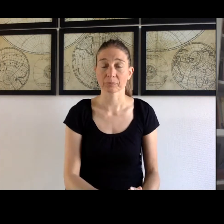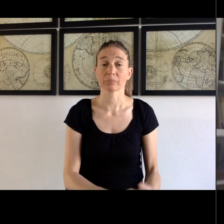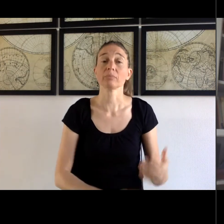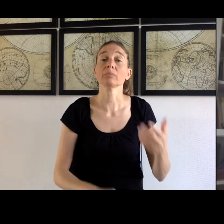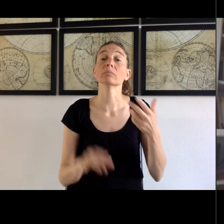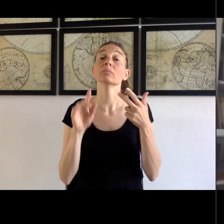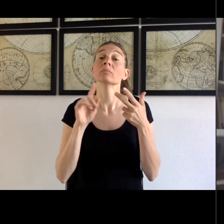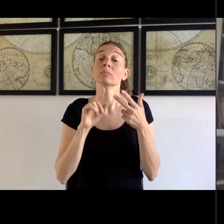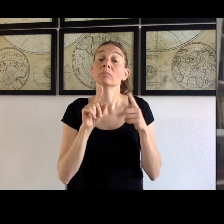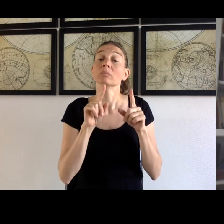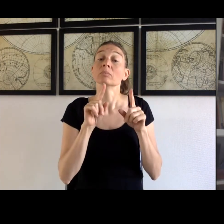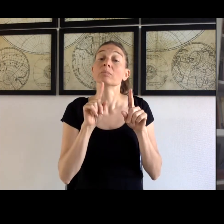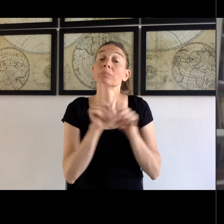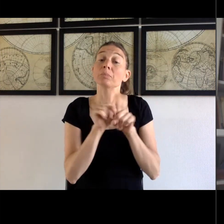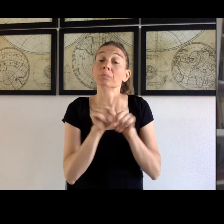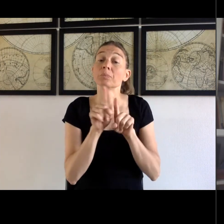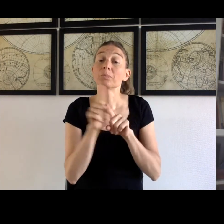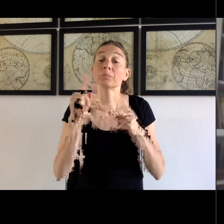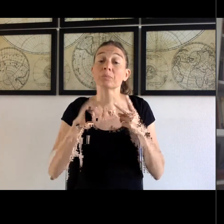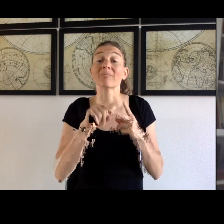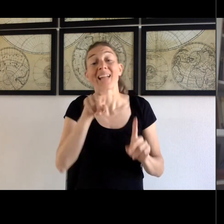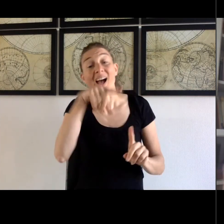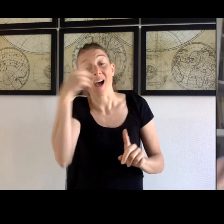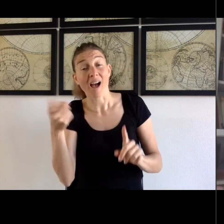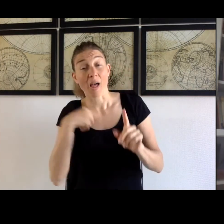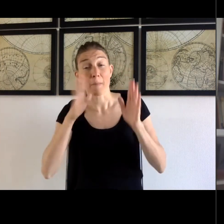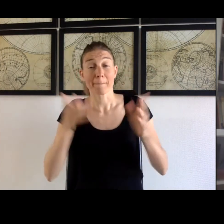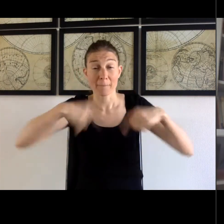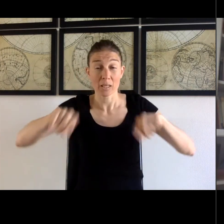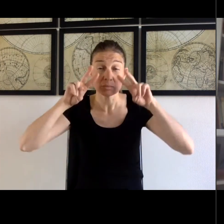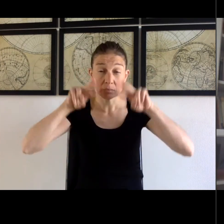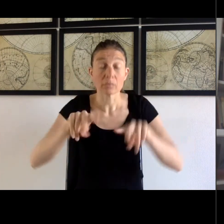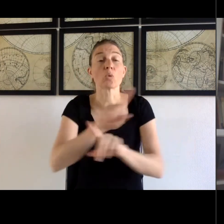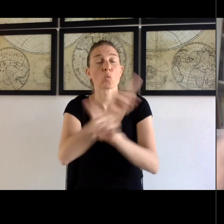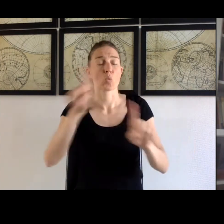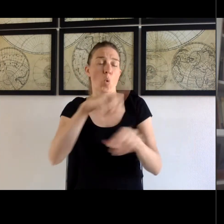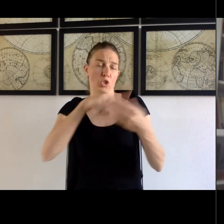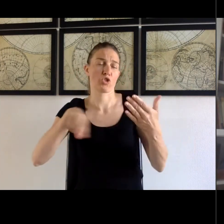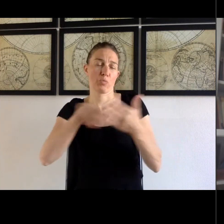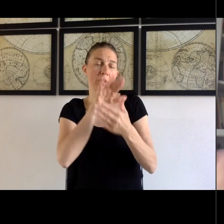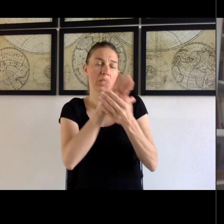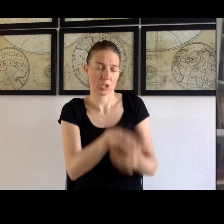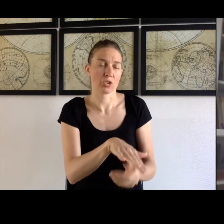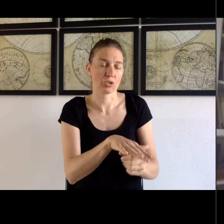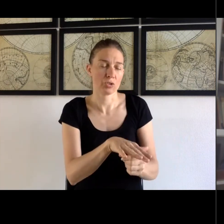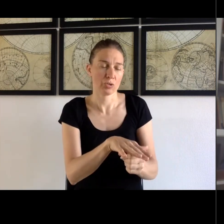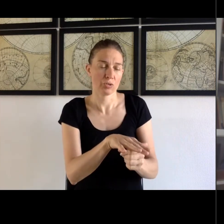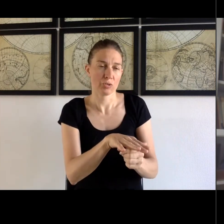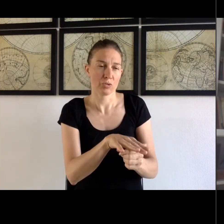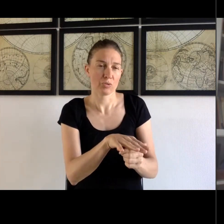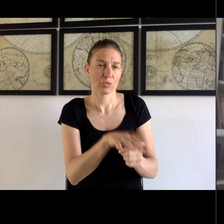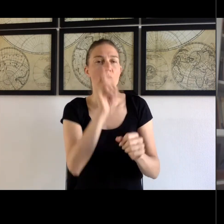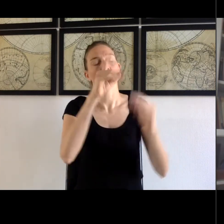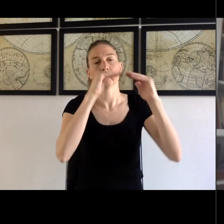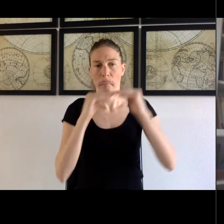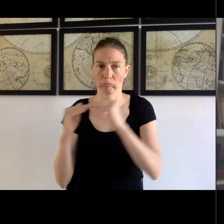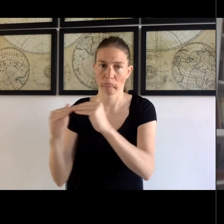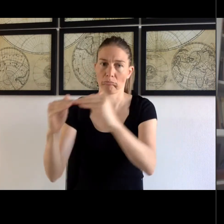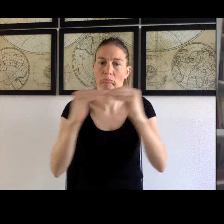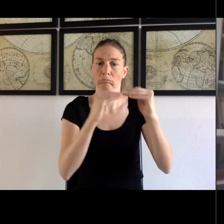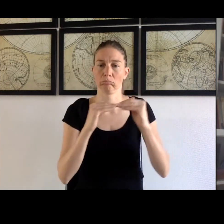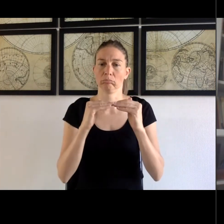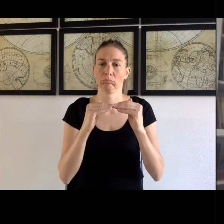not result in discrimination against persons with disabilities? So for instance, again, it will result in the lack of participation